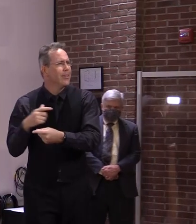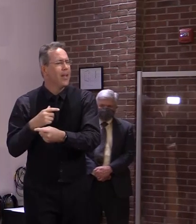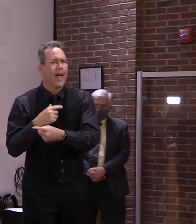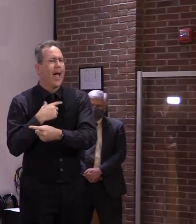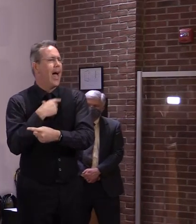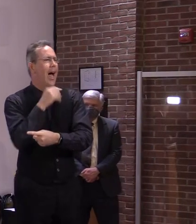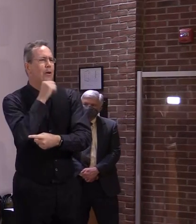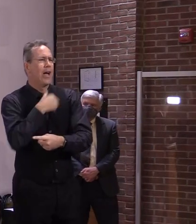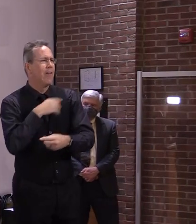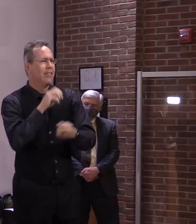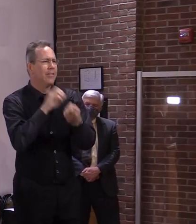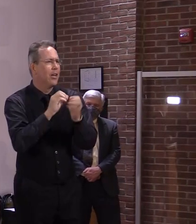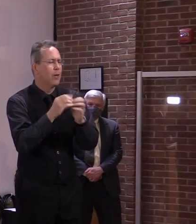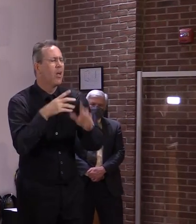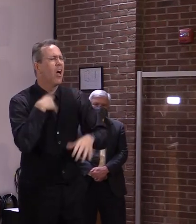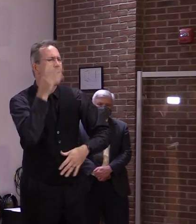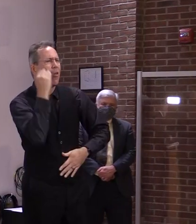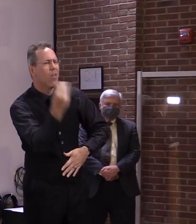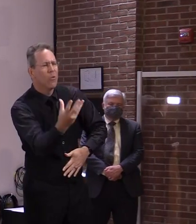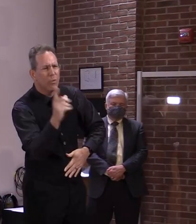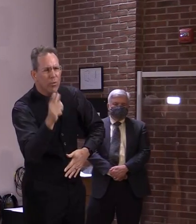Okay, we'll look forward to that. Thank you.